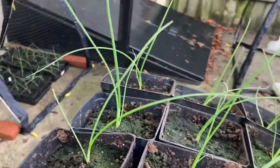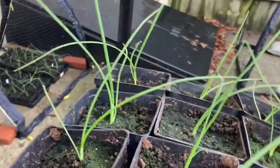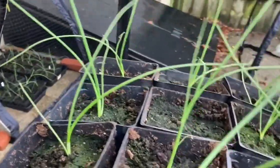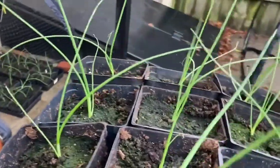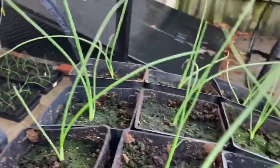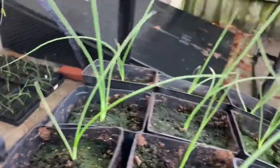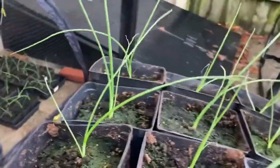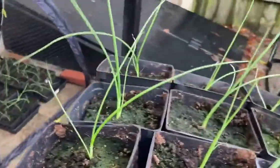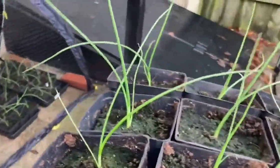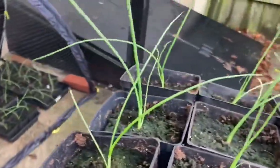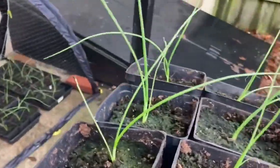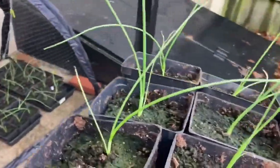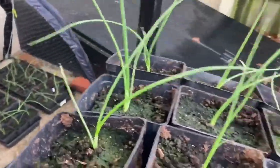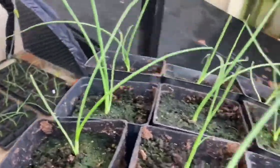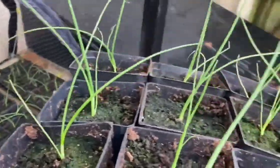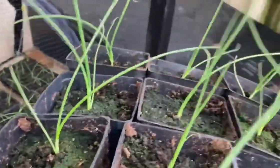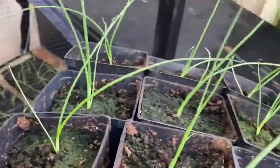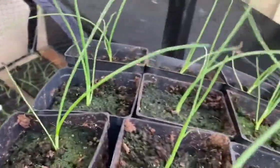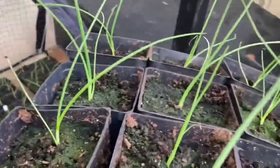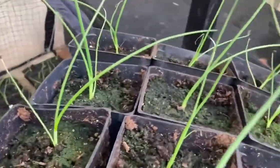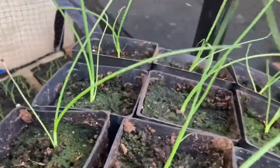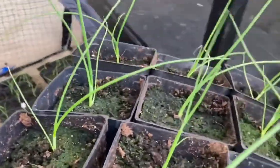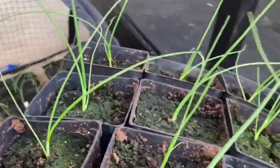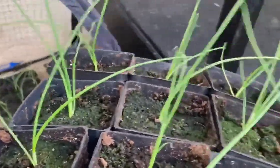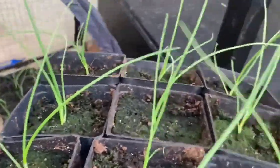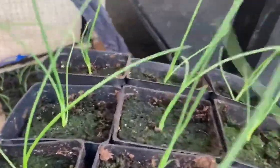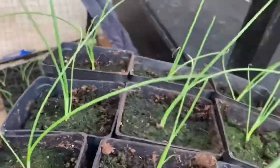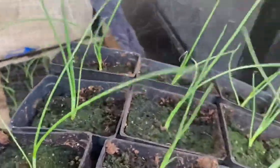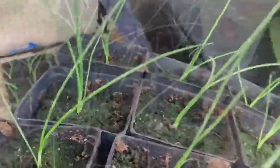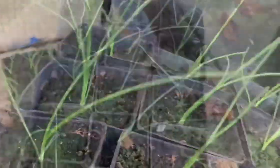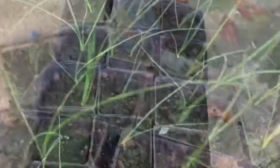Closer to the garden where they'll be less protected.